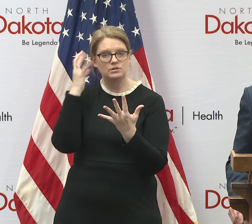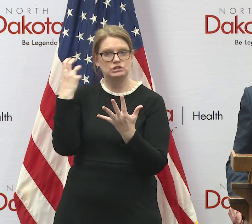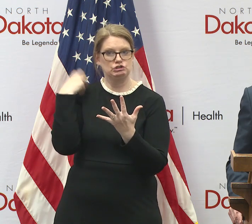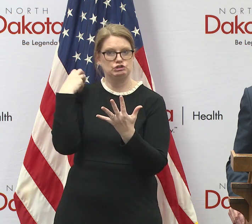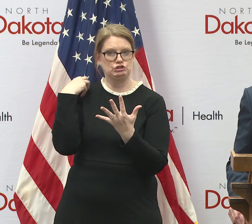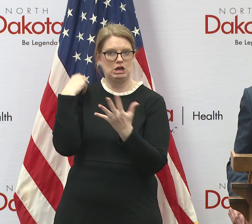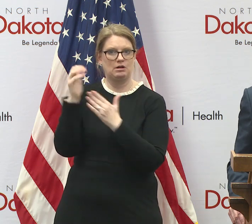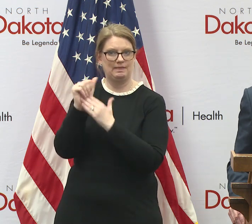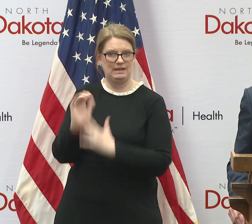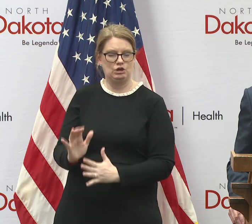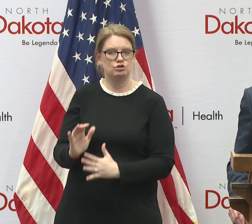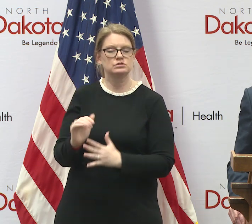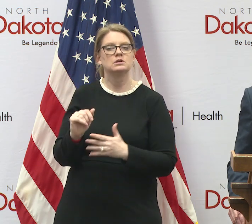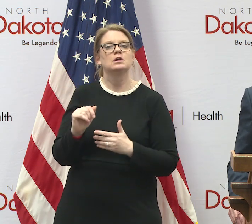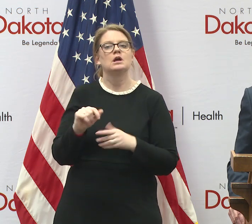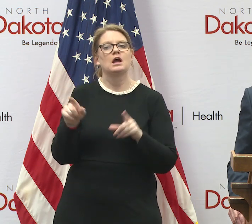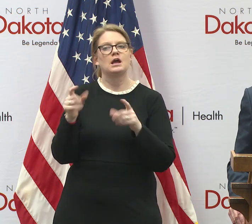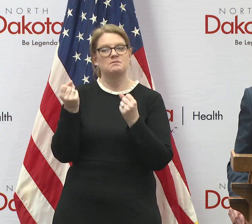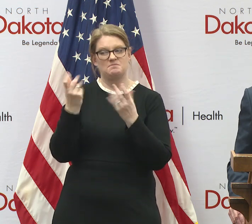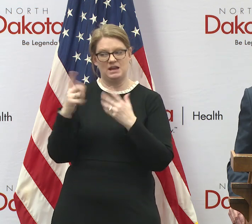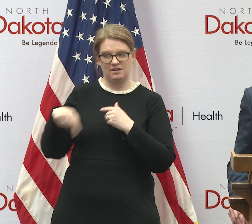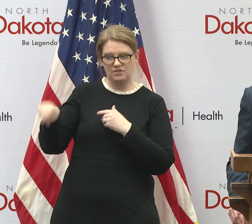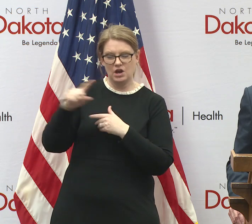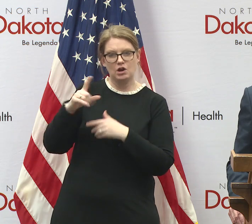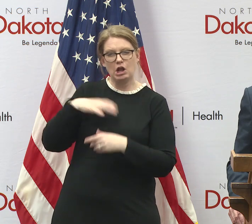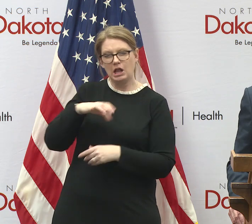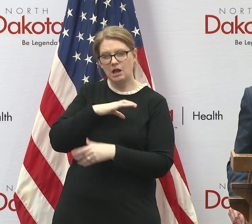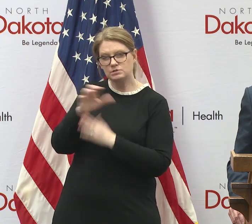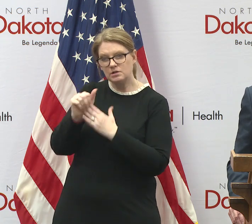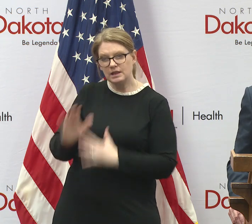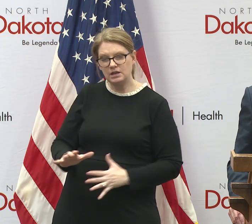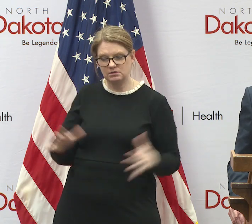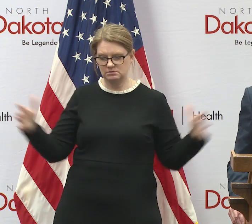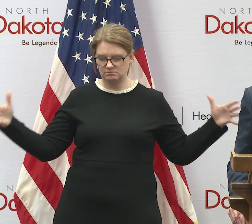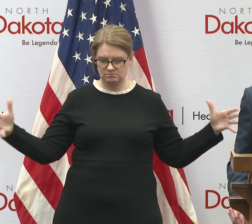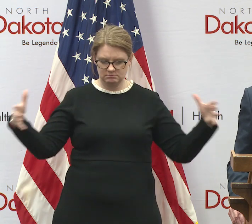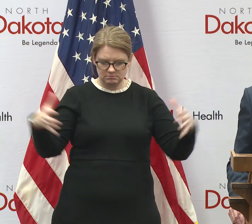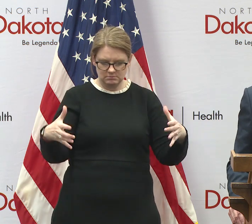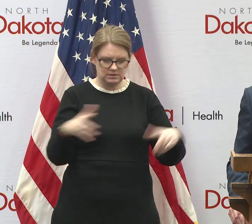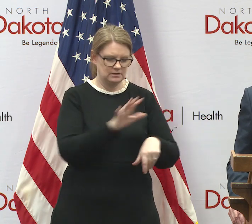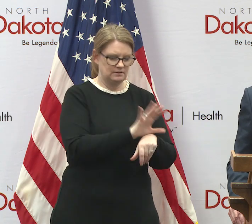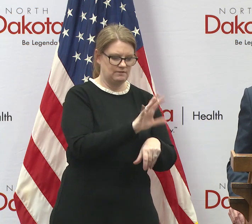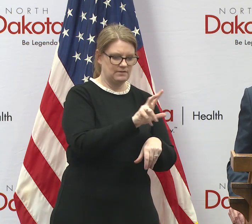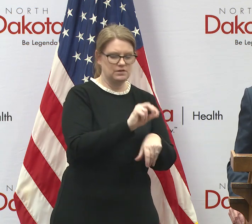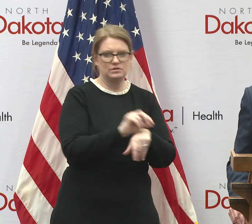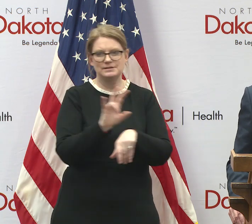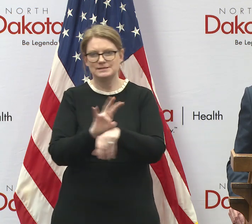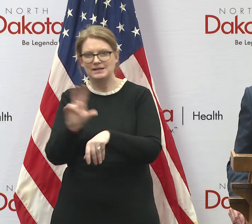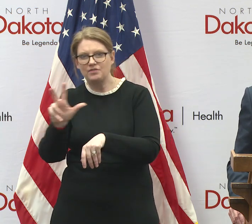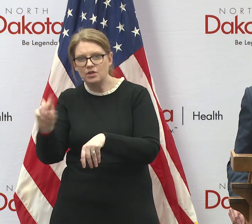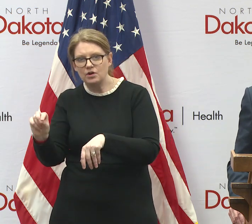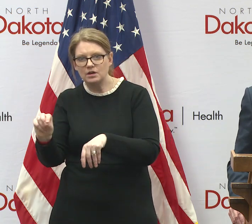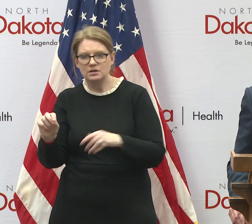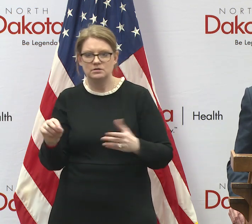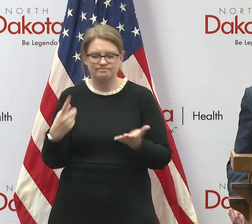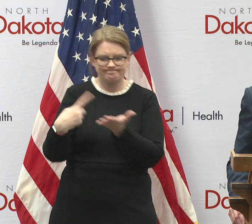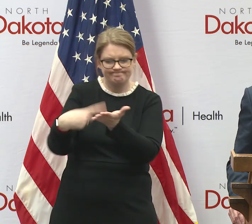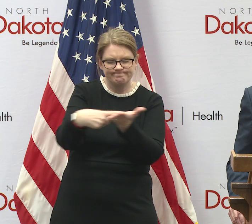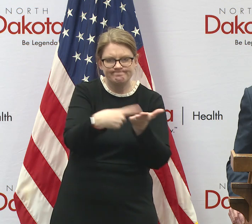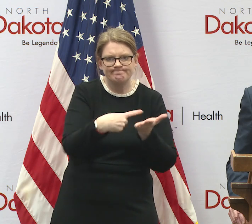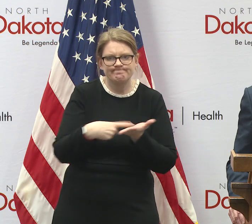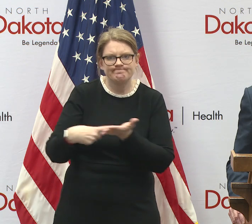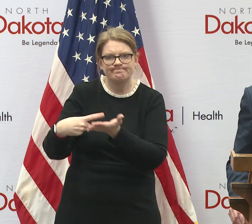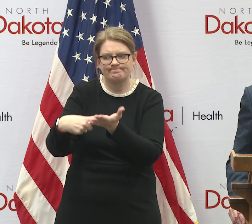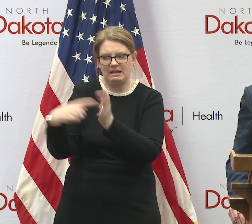with whom we share geography, and many of their council leaders. We were on from 5:30 to 7:30 last night, getting great input